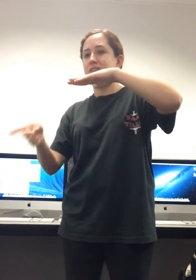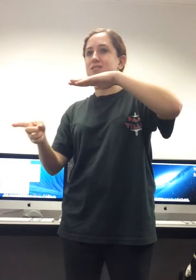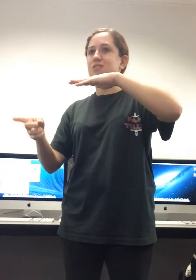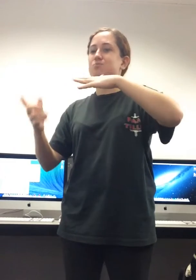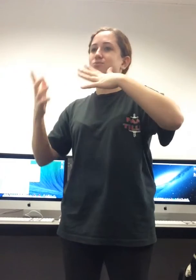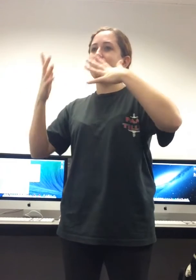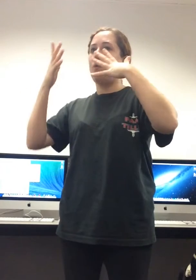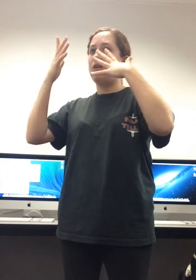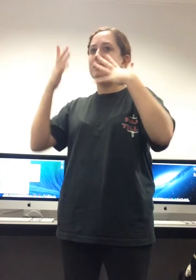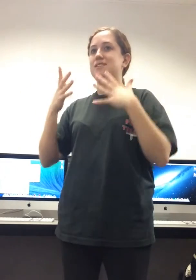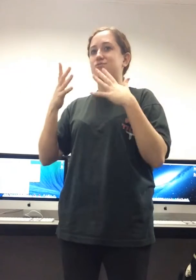different story.